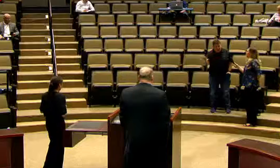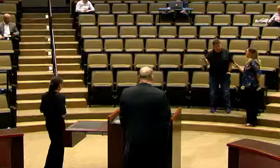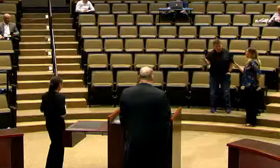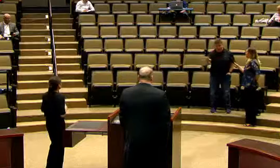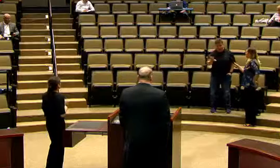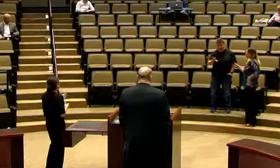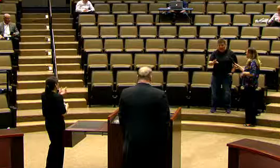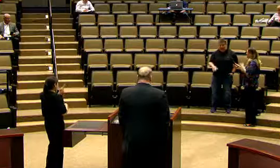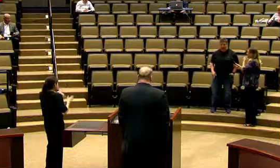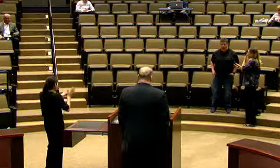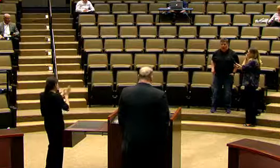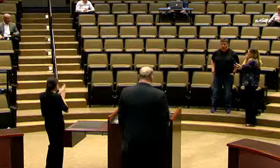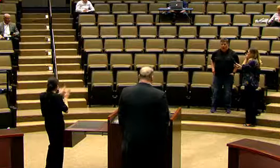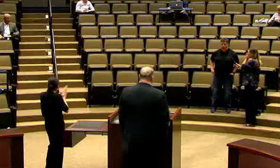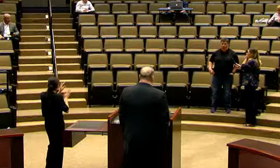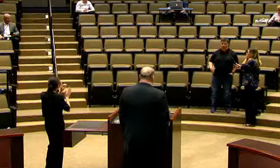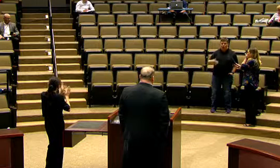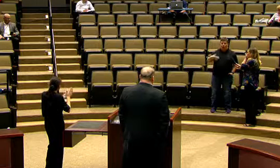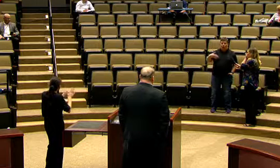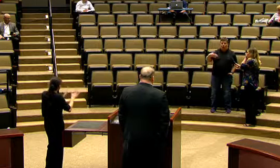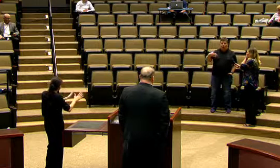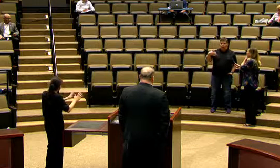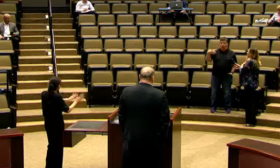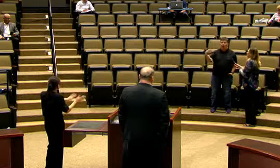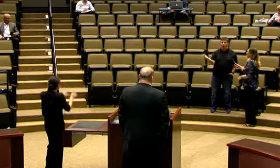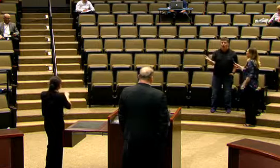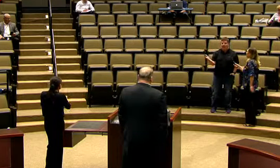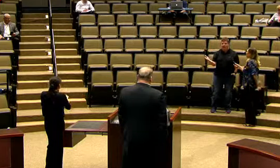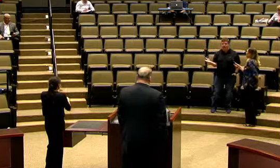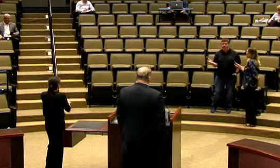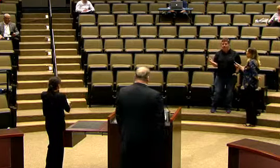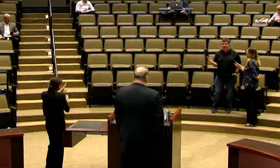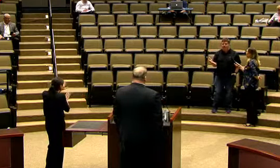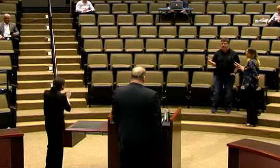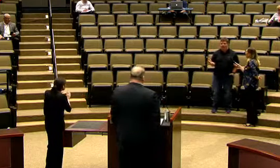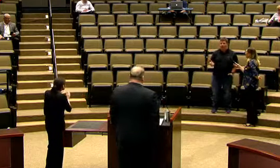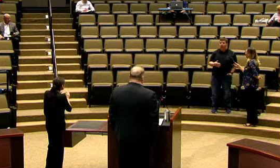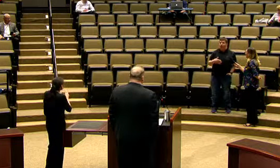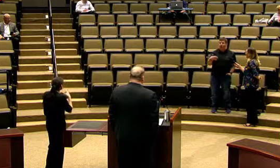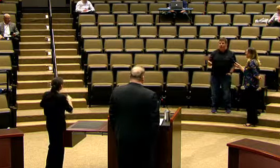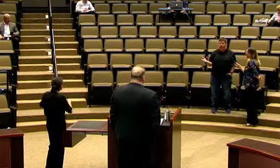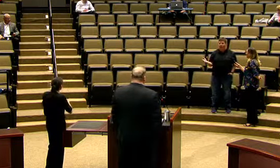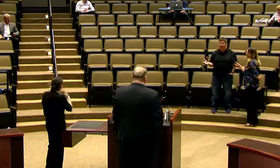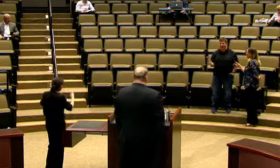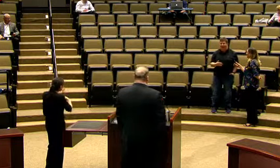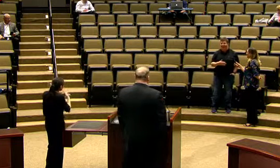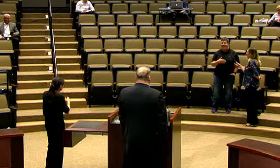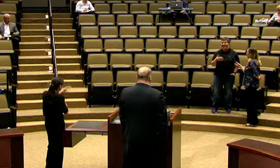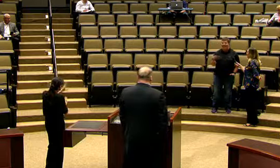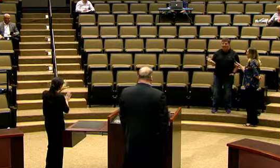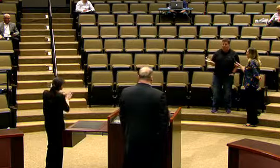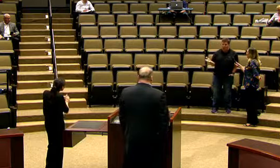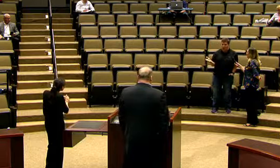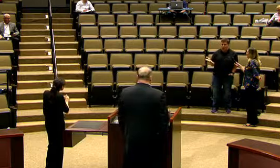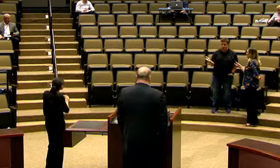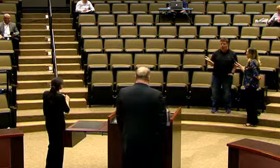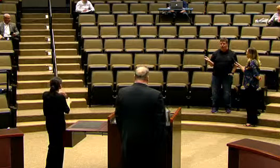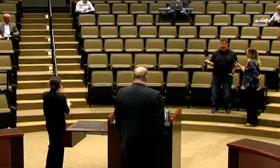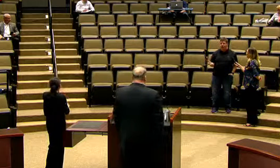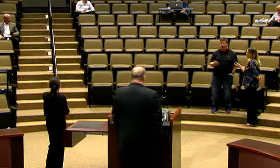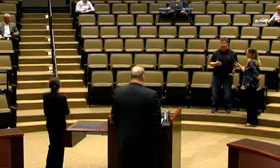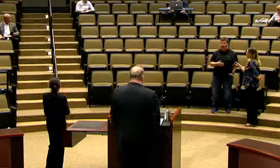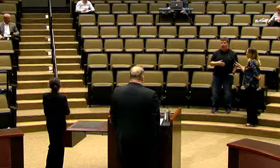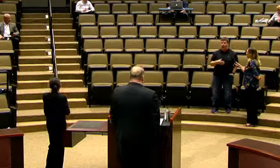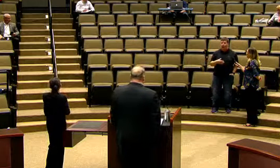are developing in the design, who are you are including in the process? Are you including any stakeholder